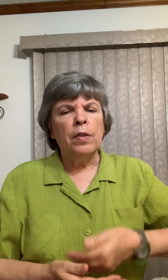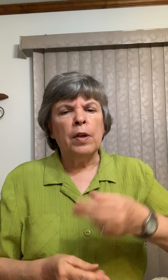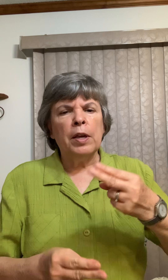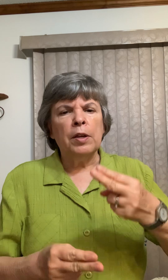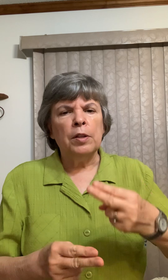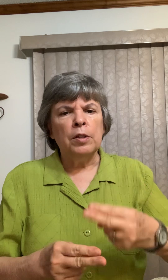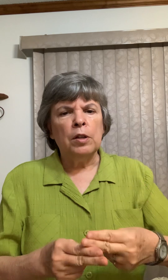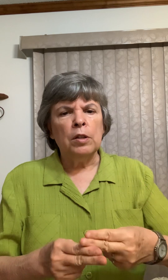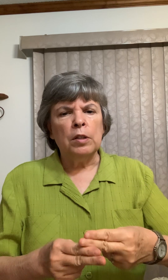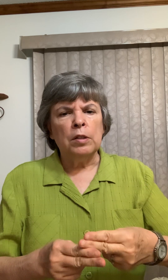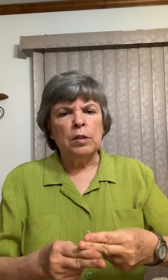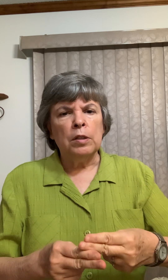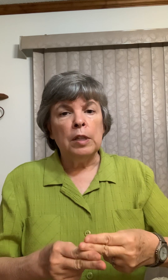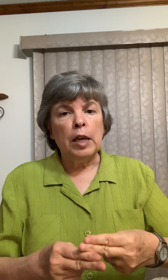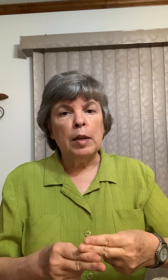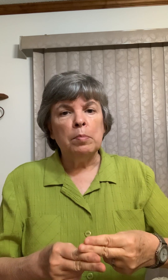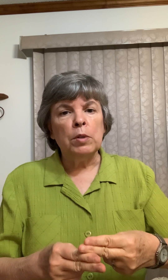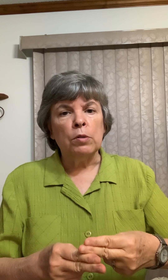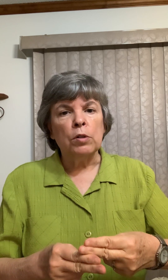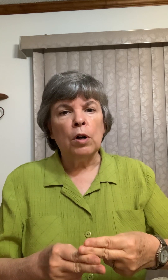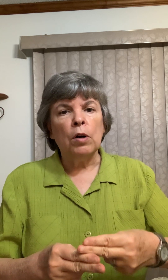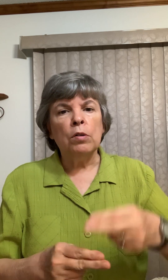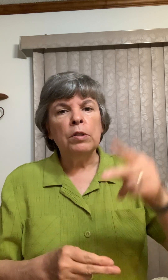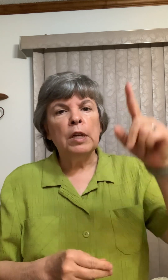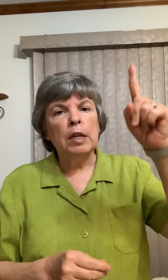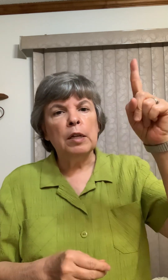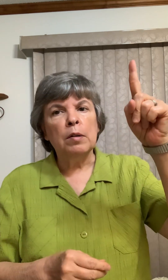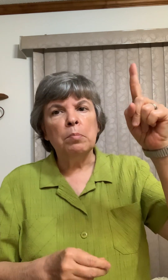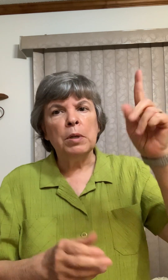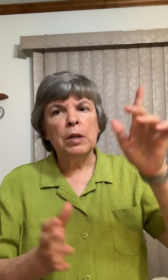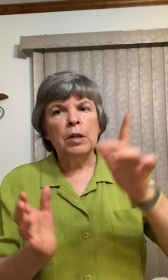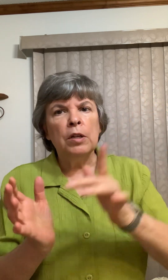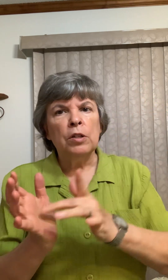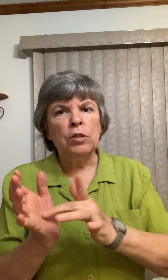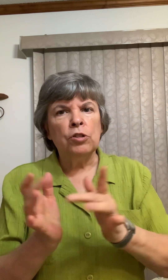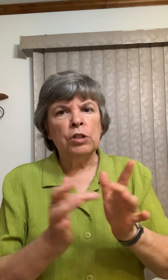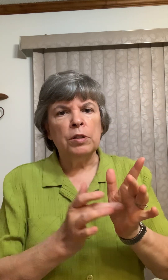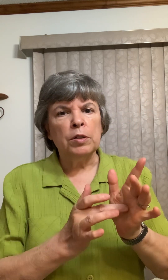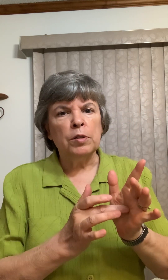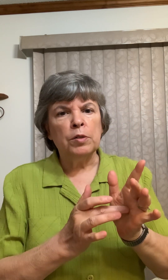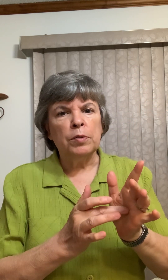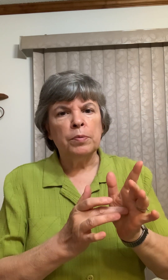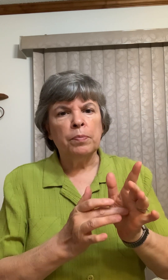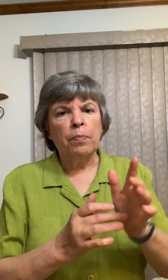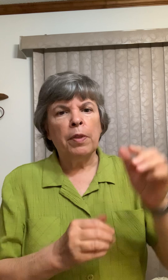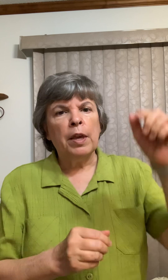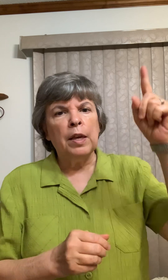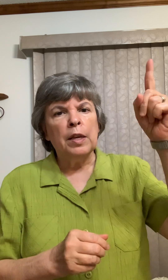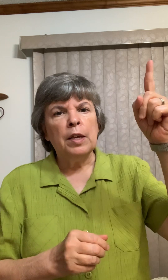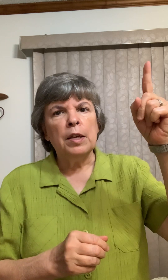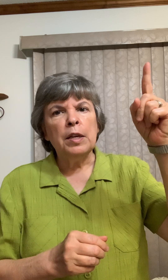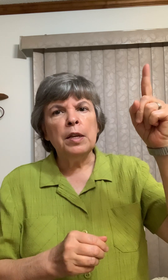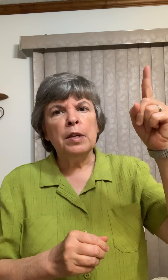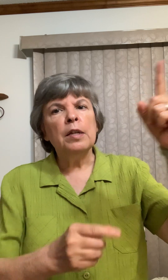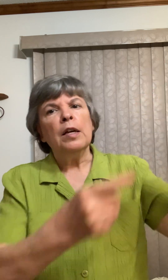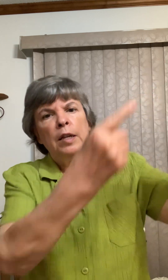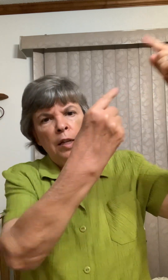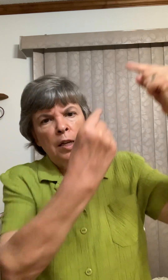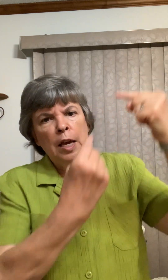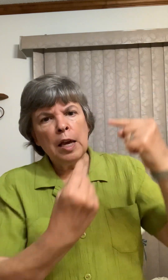They named or called him Jesus. He